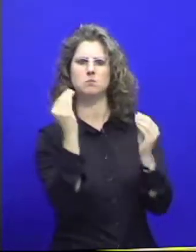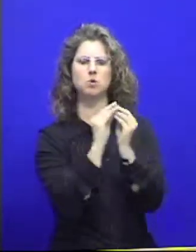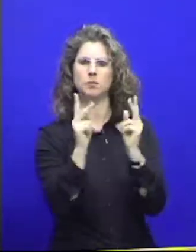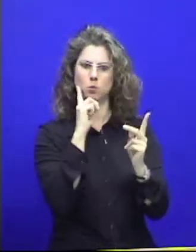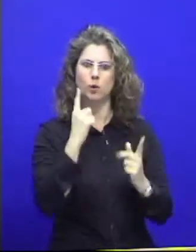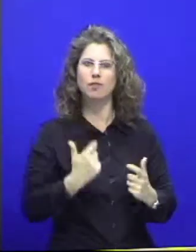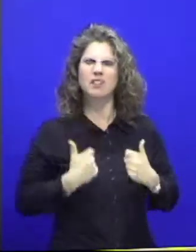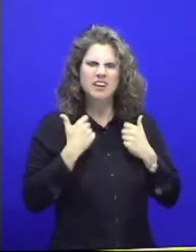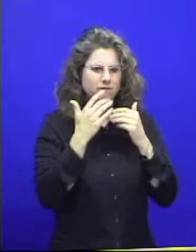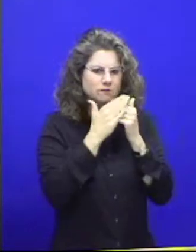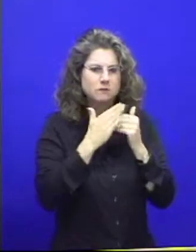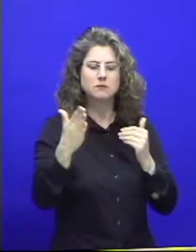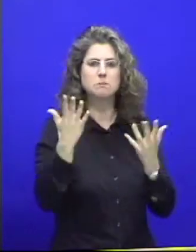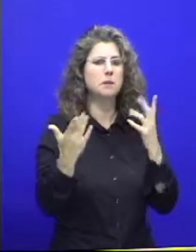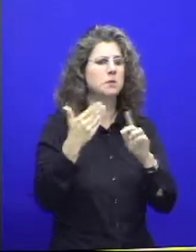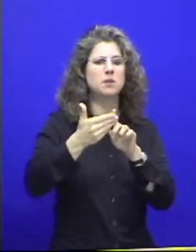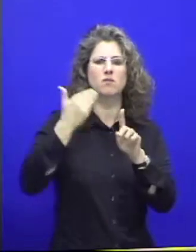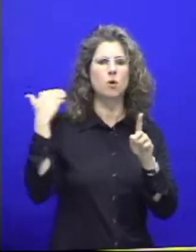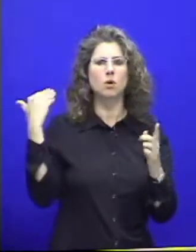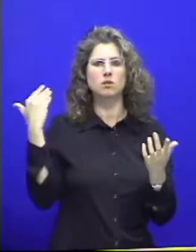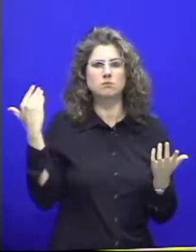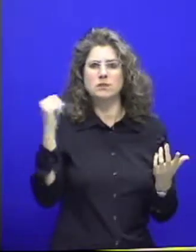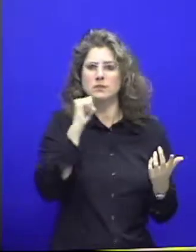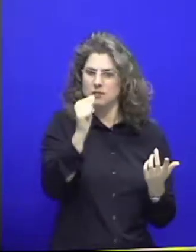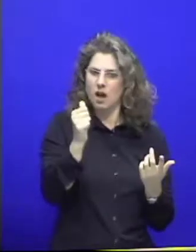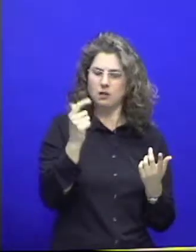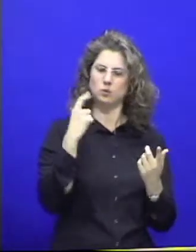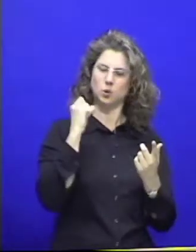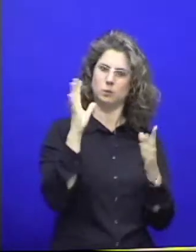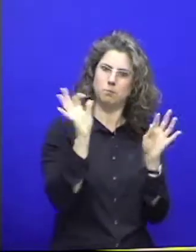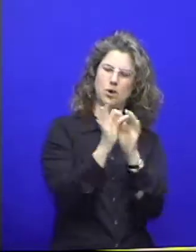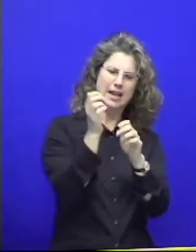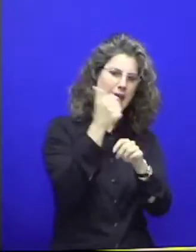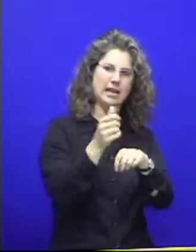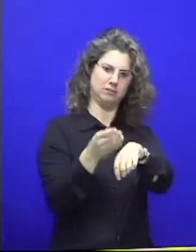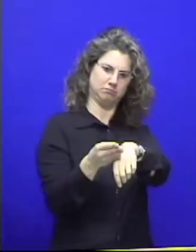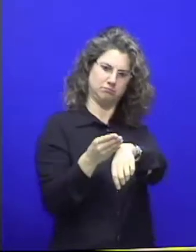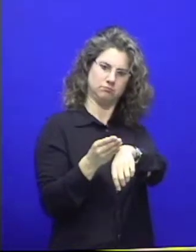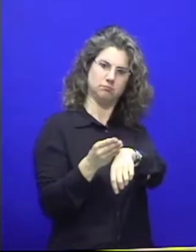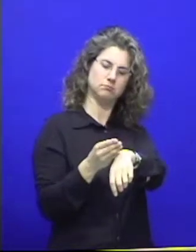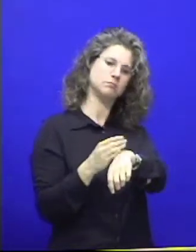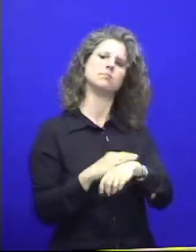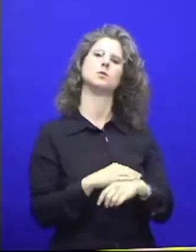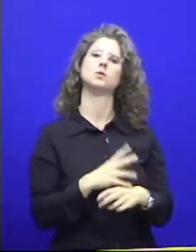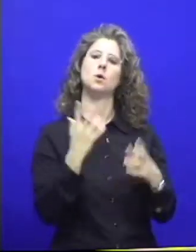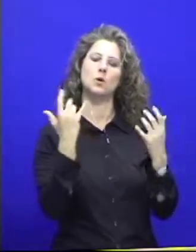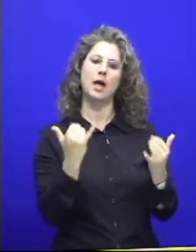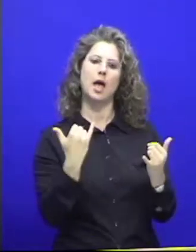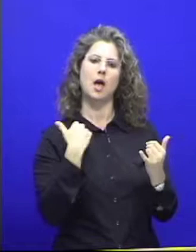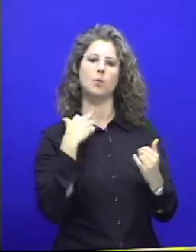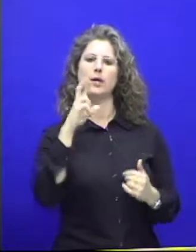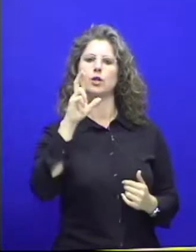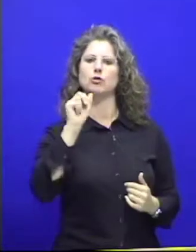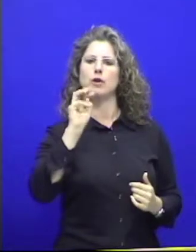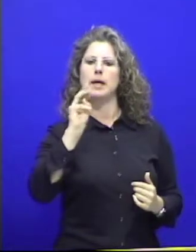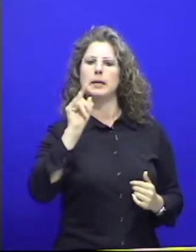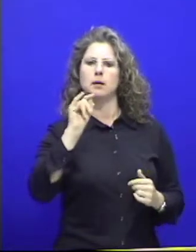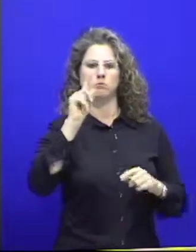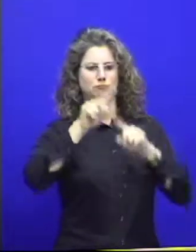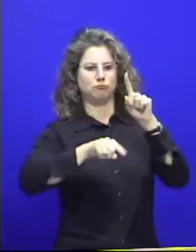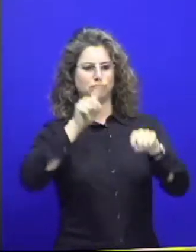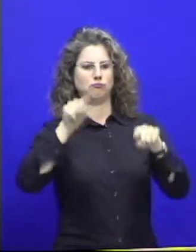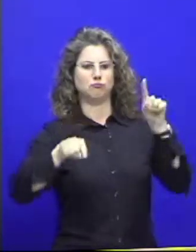this new drug that would not have lived with the old drugs that we had available. So now we have a randomized